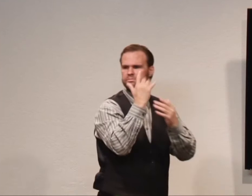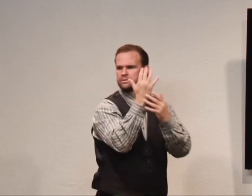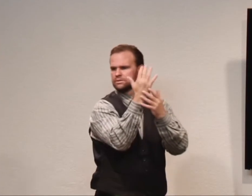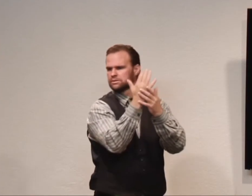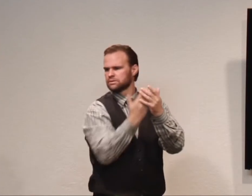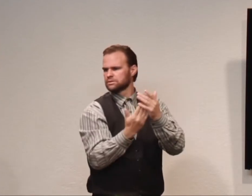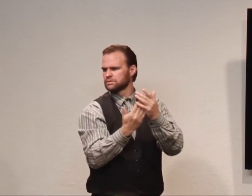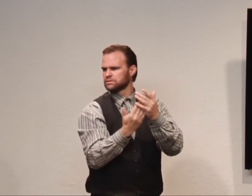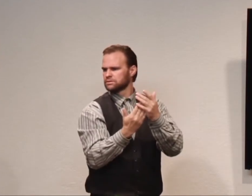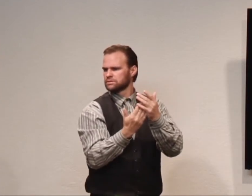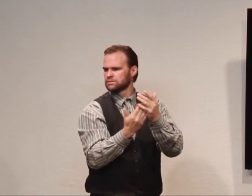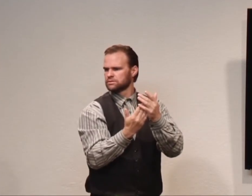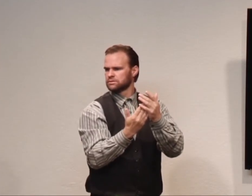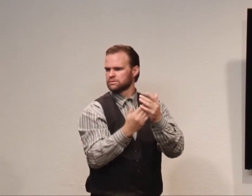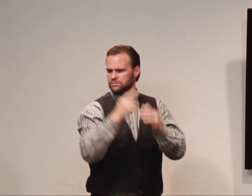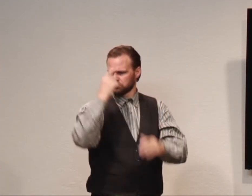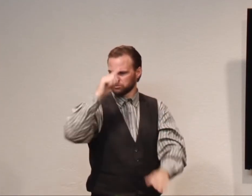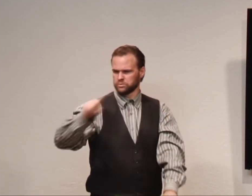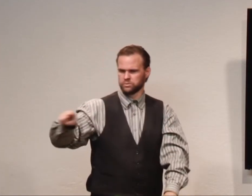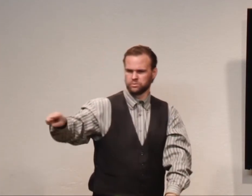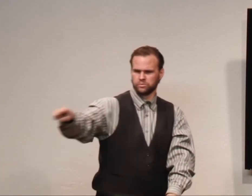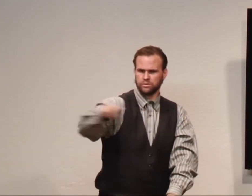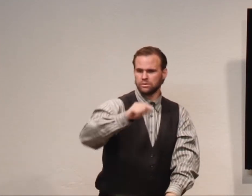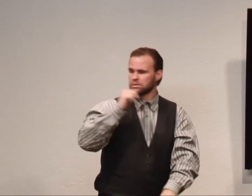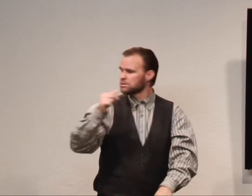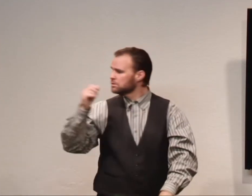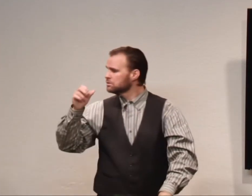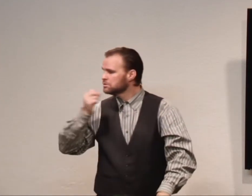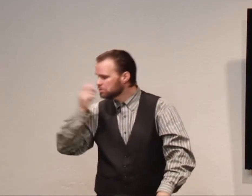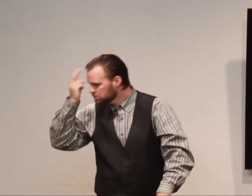and he offers his own blood to cover our sins.